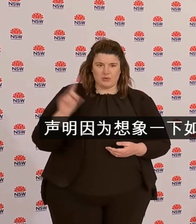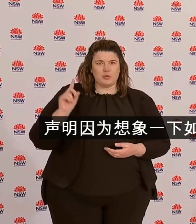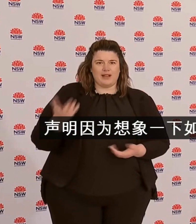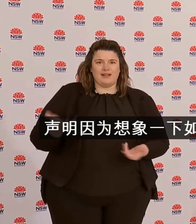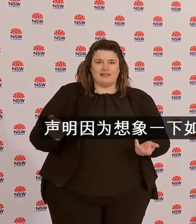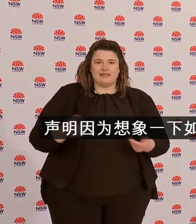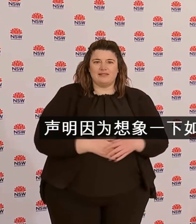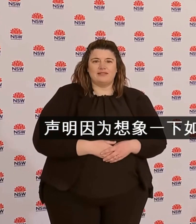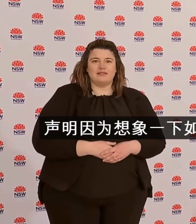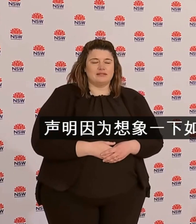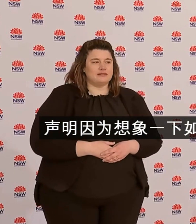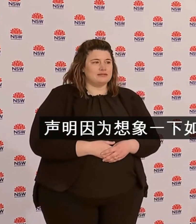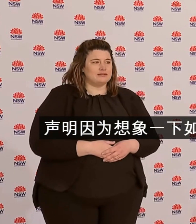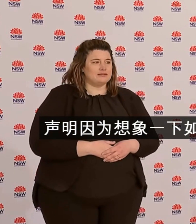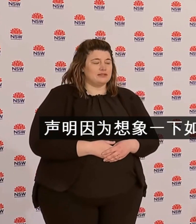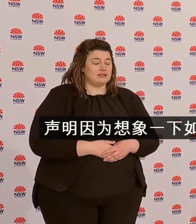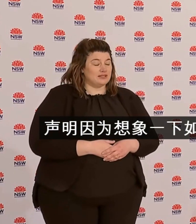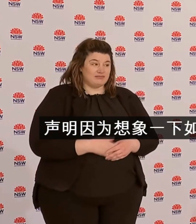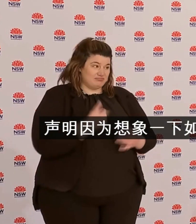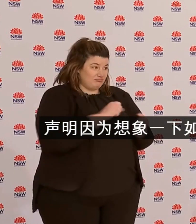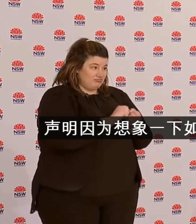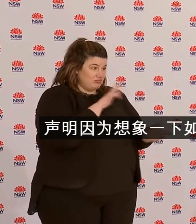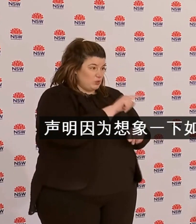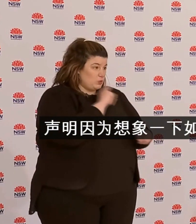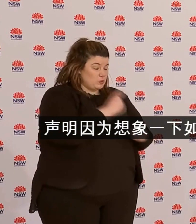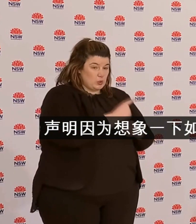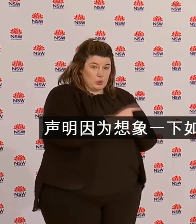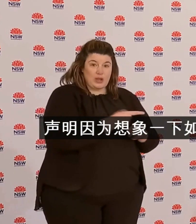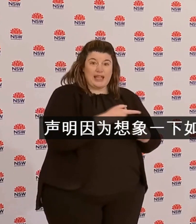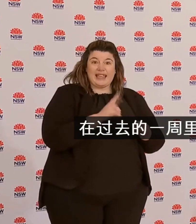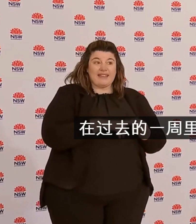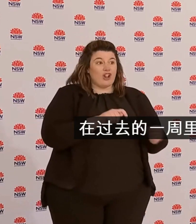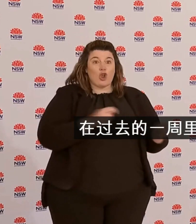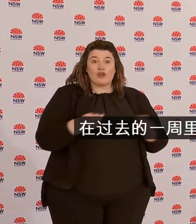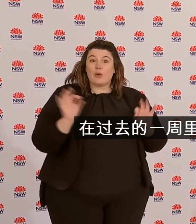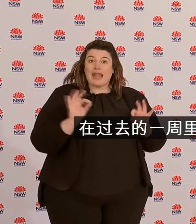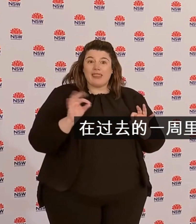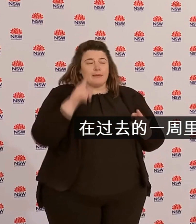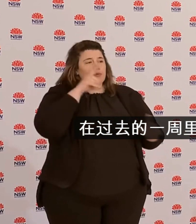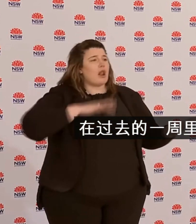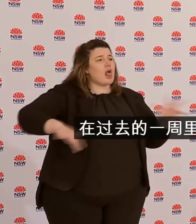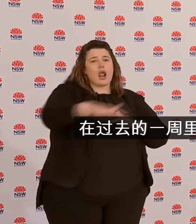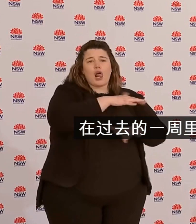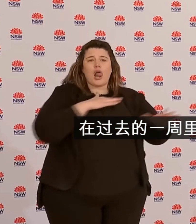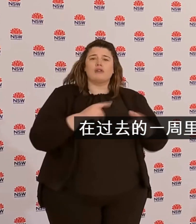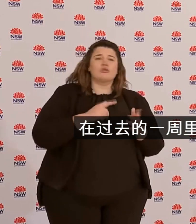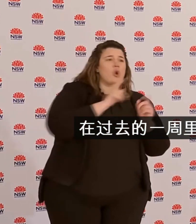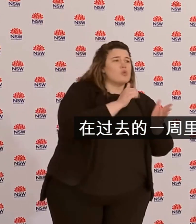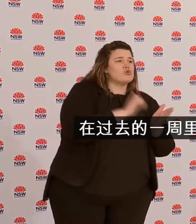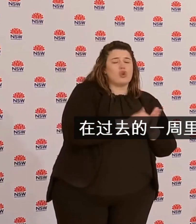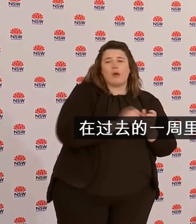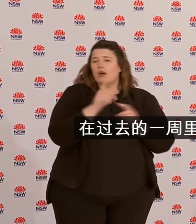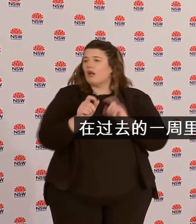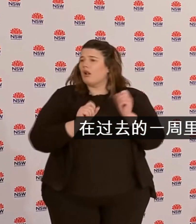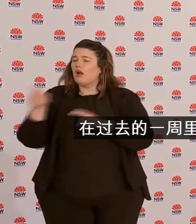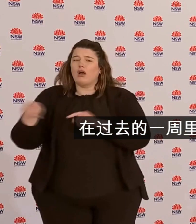statement, because imagine if we'd had hundreds of thousands of people mobile in the last week, the rate of